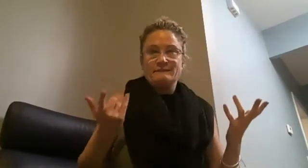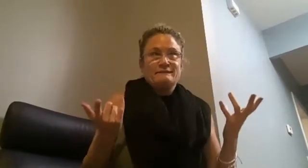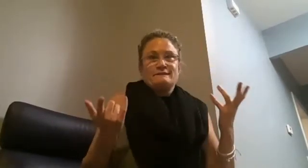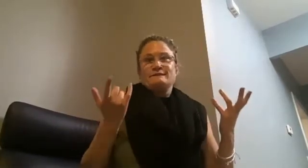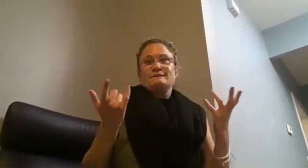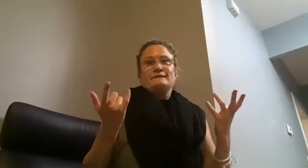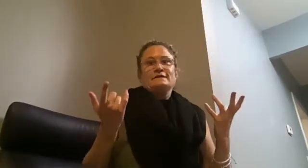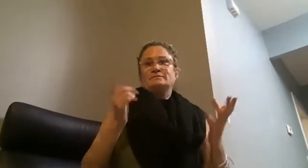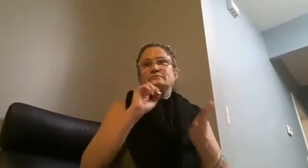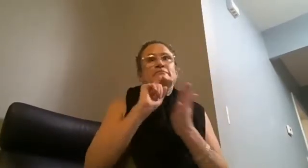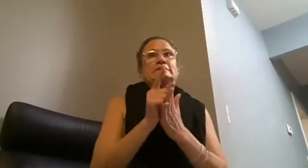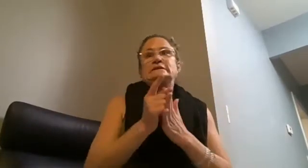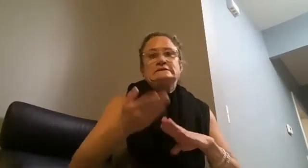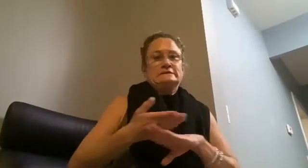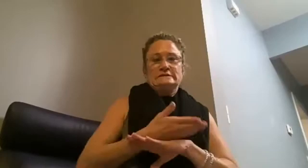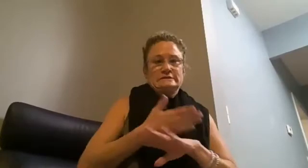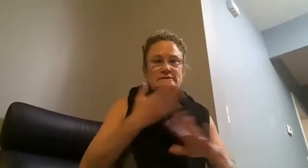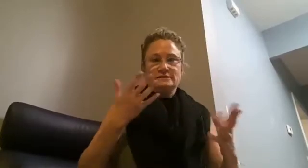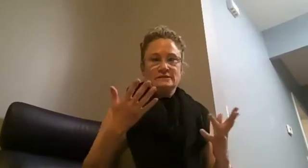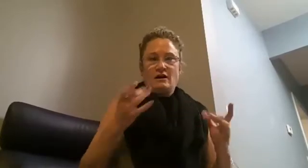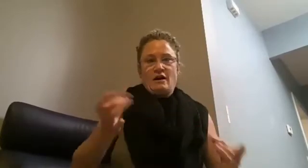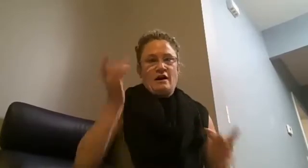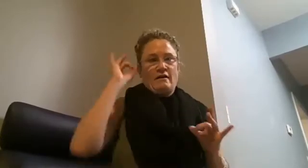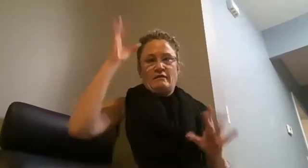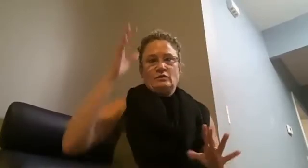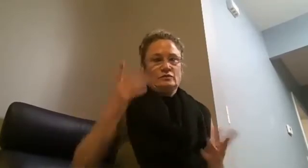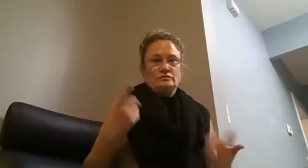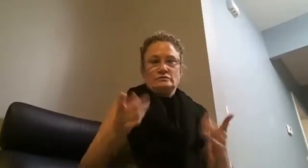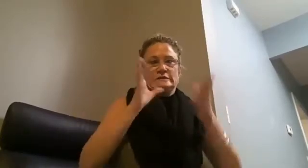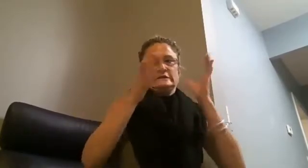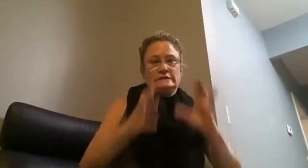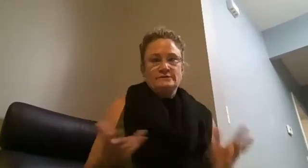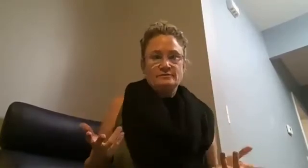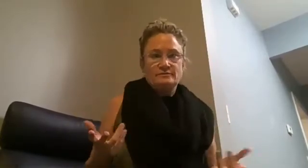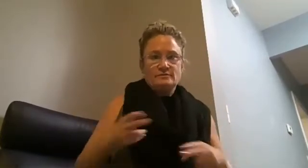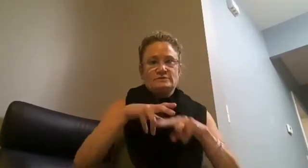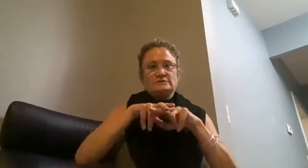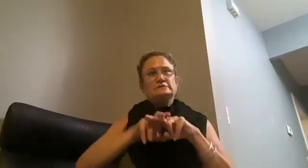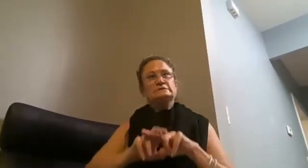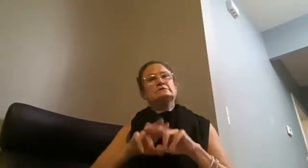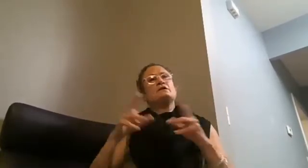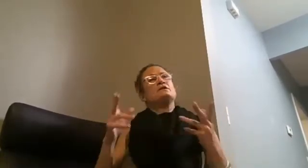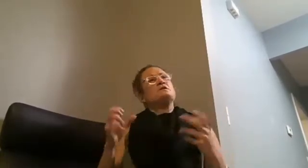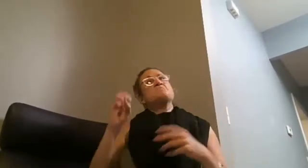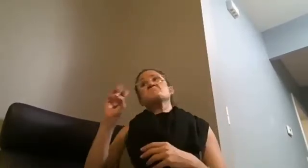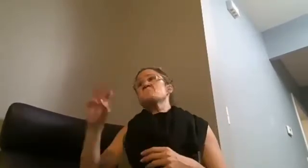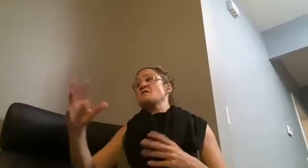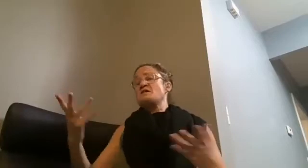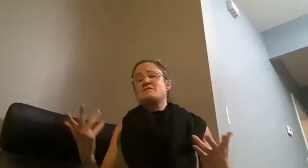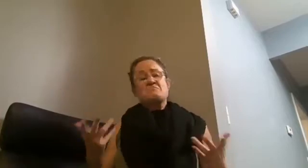ago. Like after having gone through a horrible thing as a result of drinking, we'll sit back and go, wow, glad that wasn't as a result of drinking.